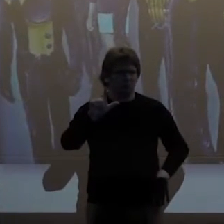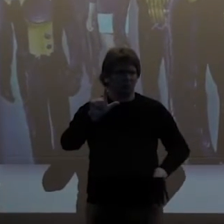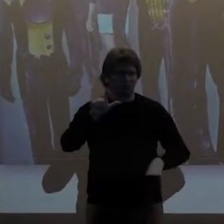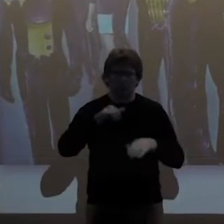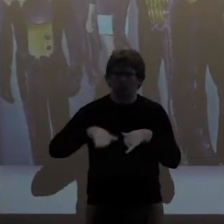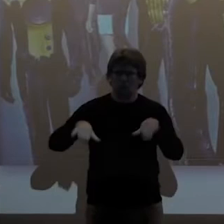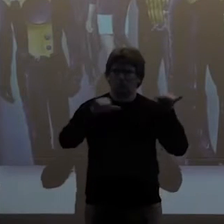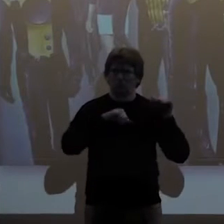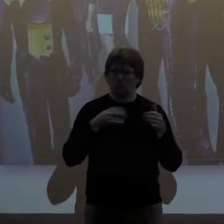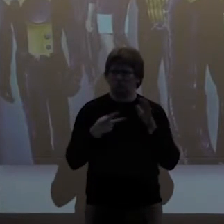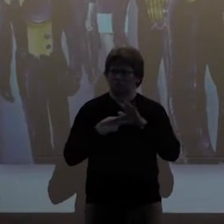what does it mean to be normal?